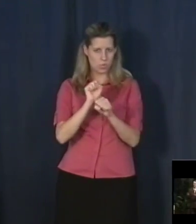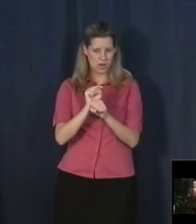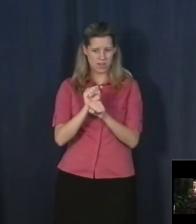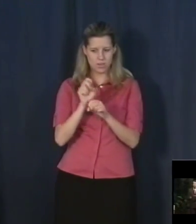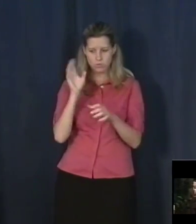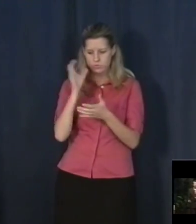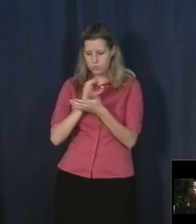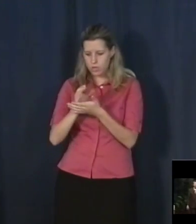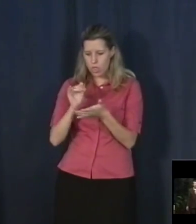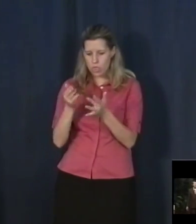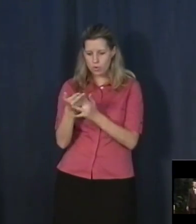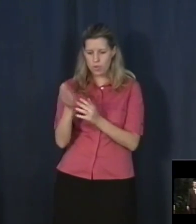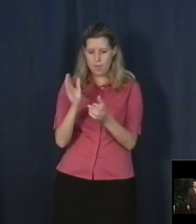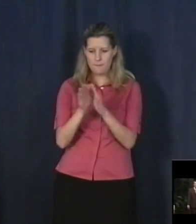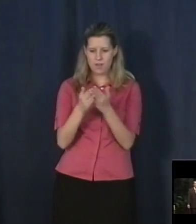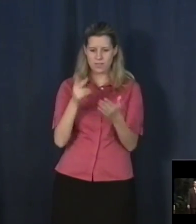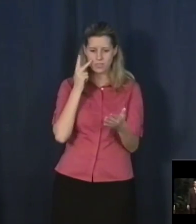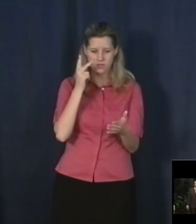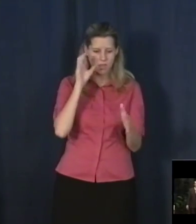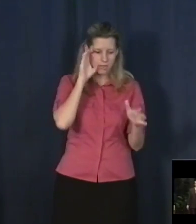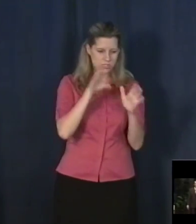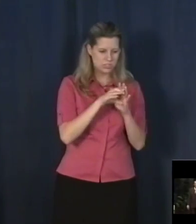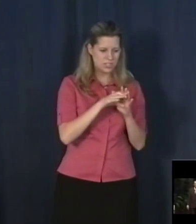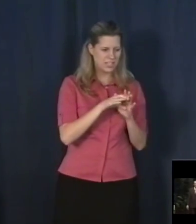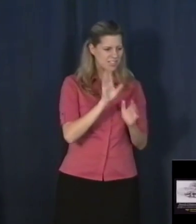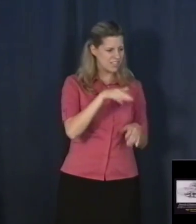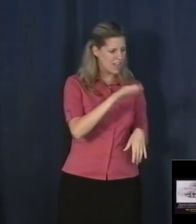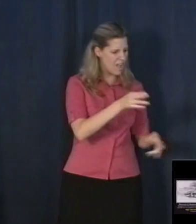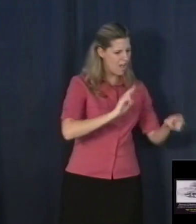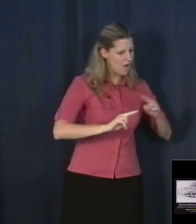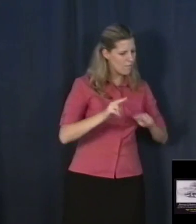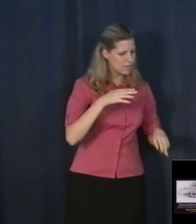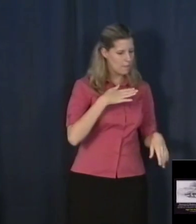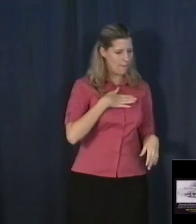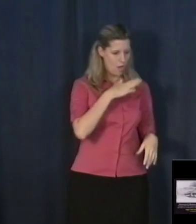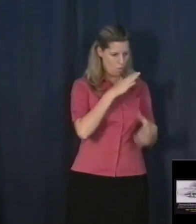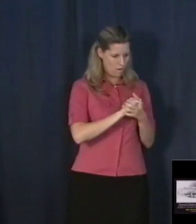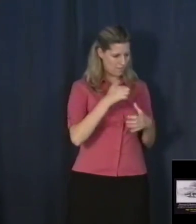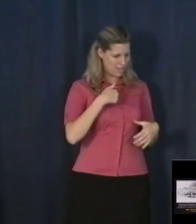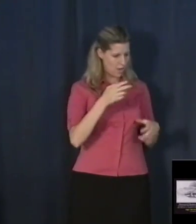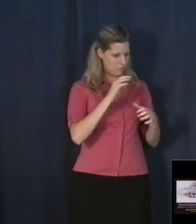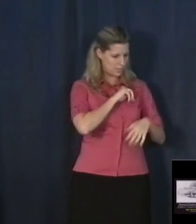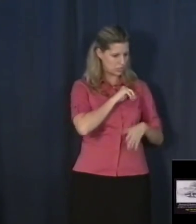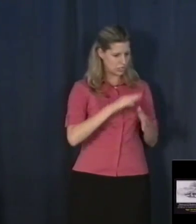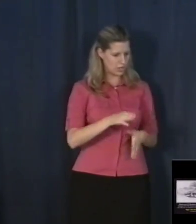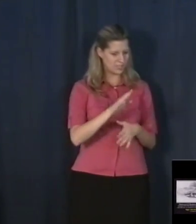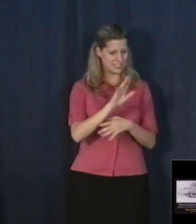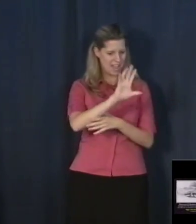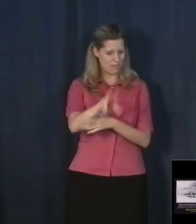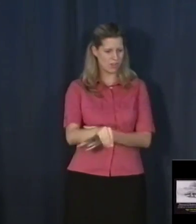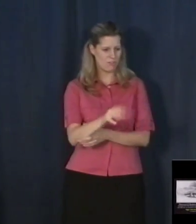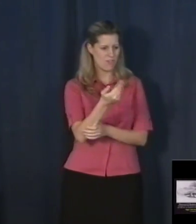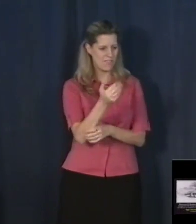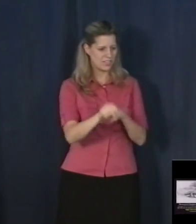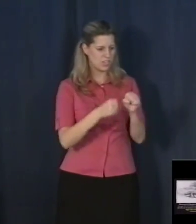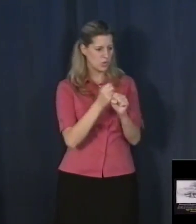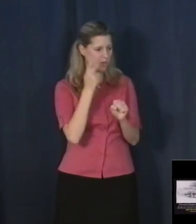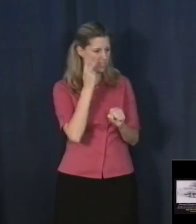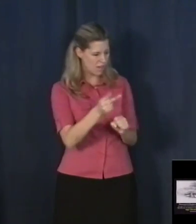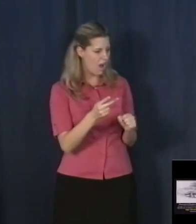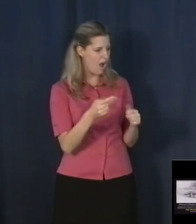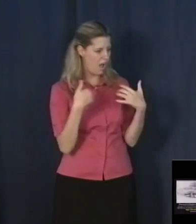through Roy Mackal's book, and he saw that picture. He said, Brother Hovind, my wife and I were missionaries in Kenya, Africa for 15 years. We saw one of those